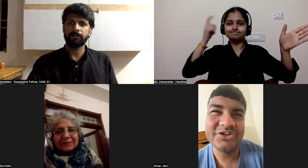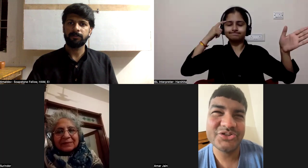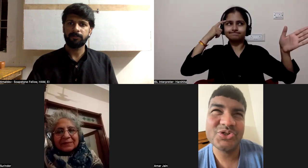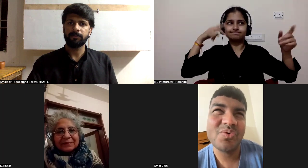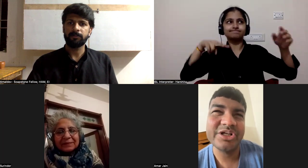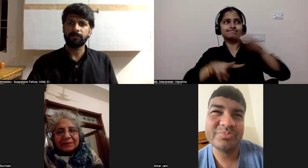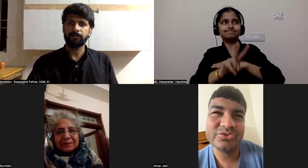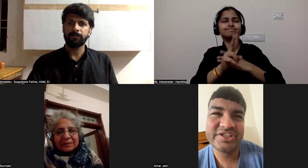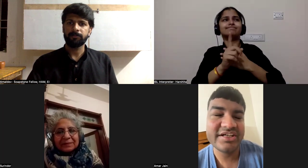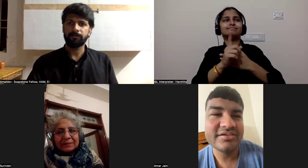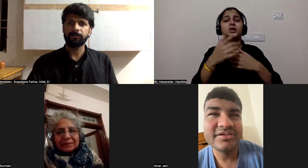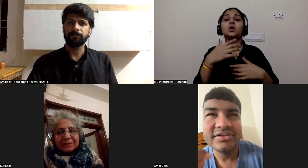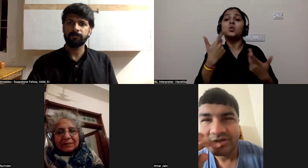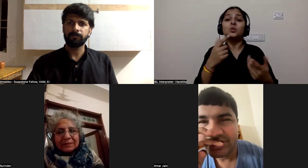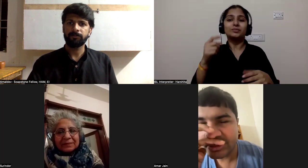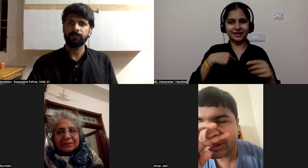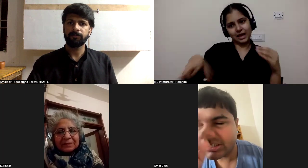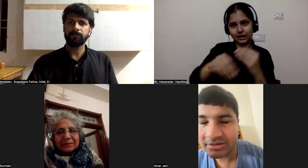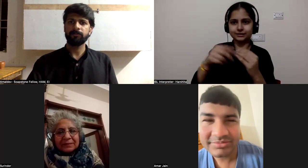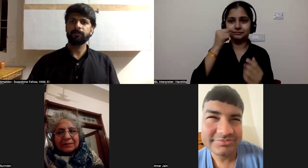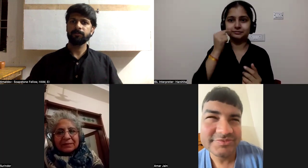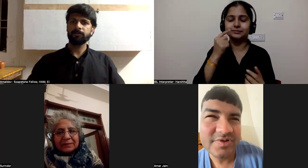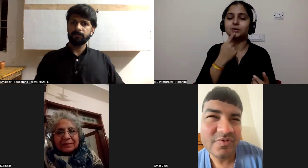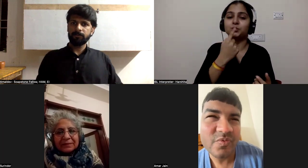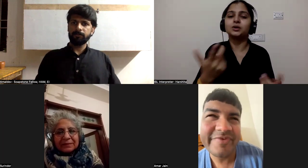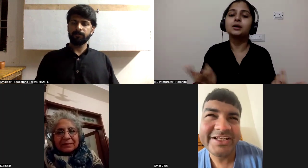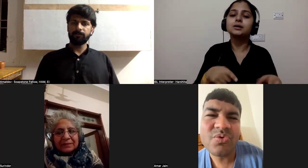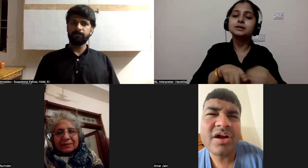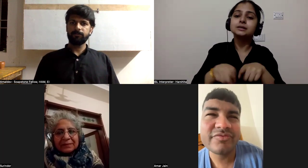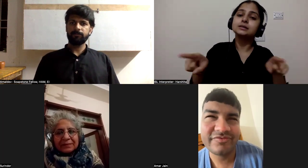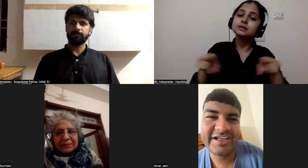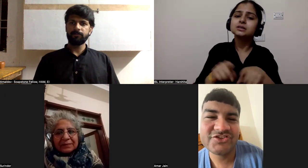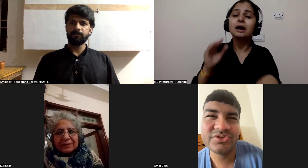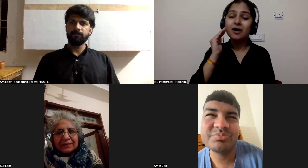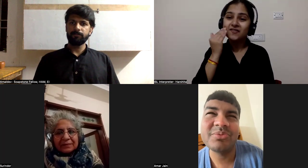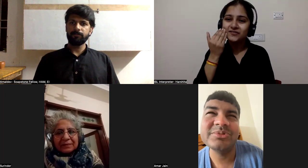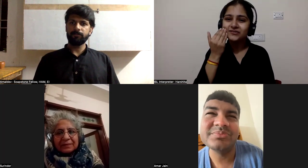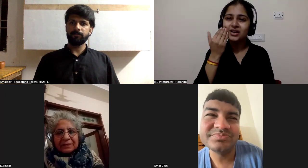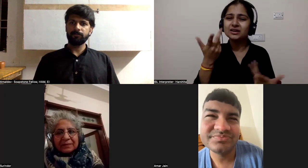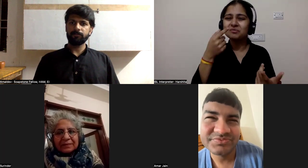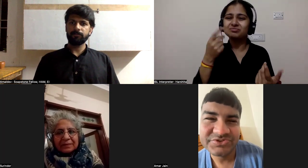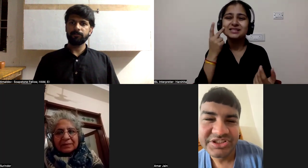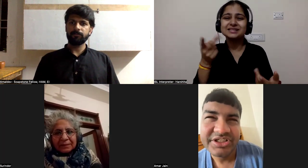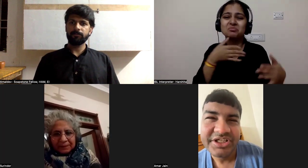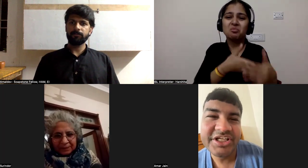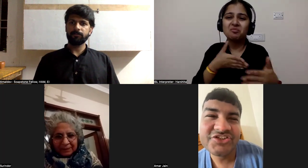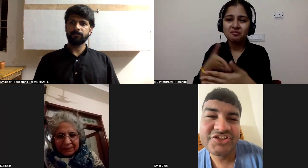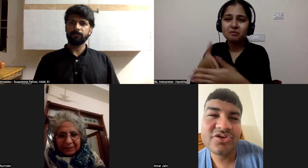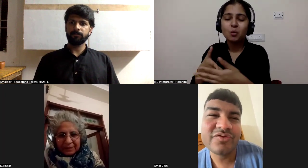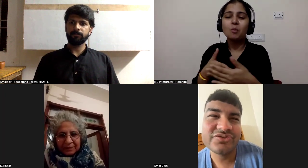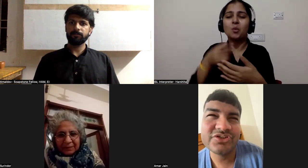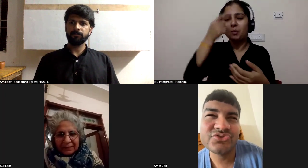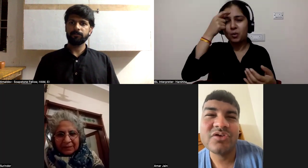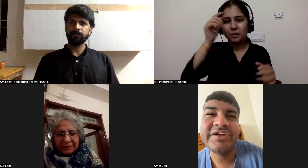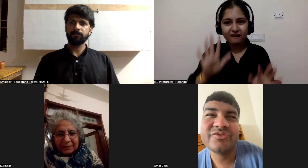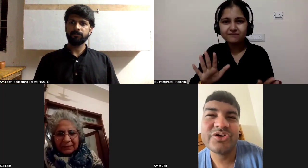in addition to what Nipun said, uh, when you are faced with a problem, instead